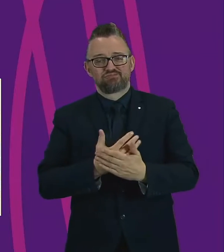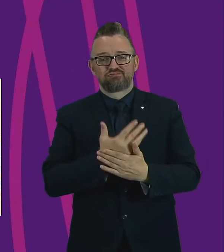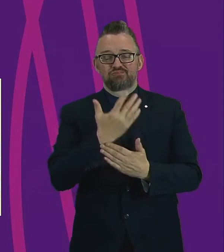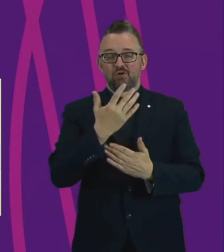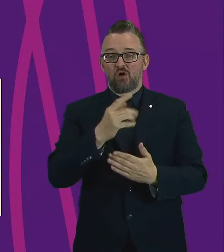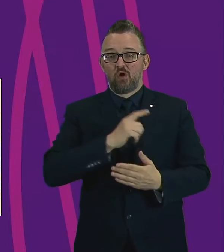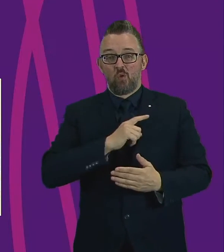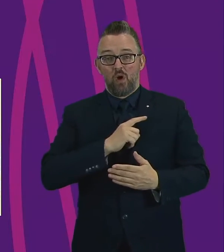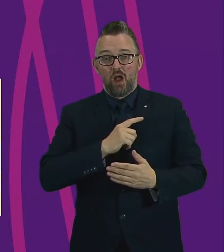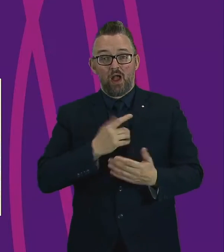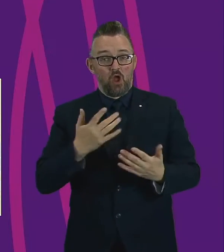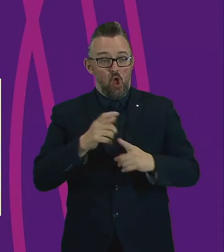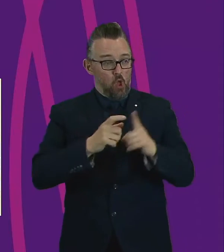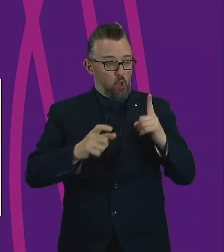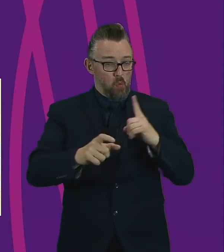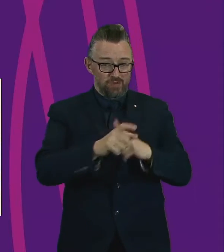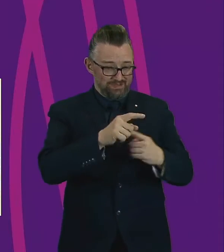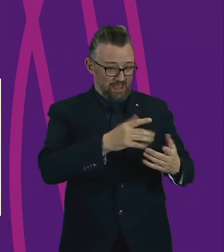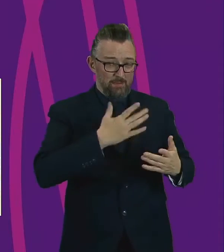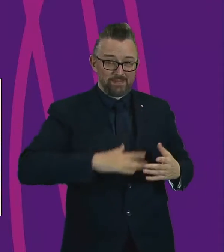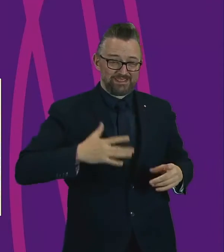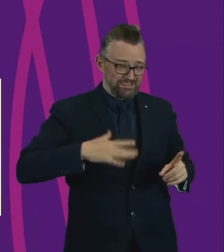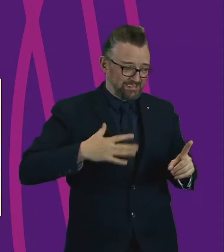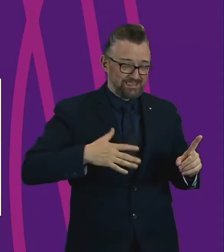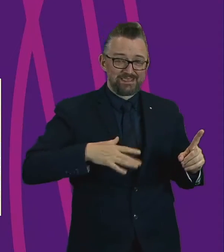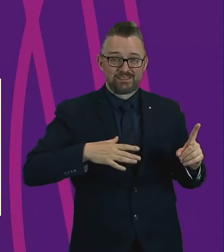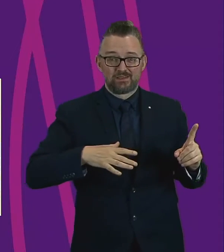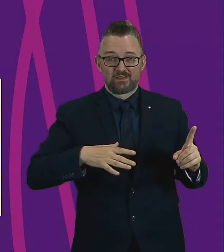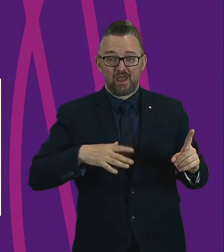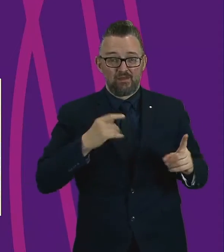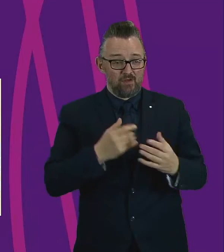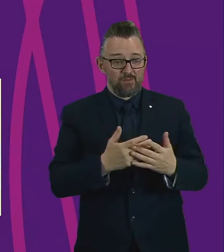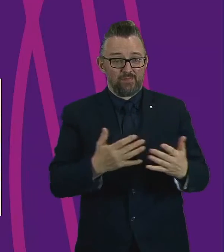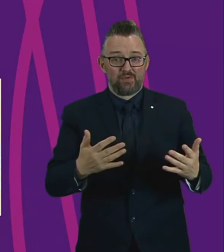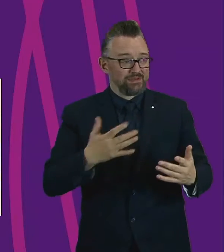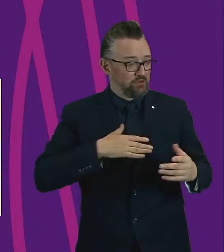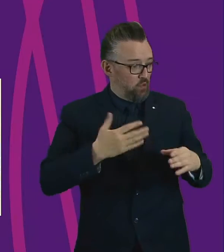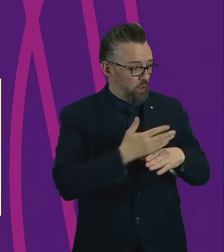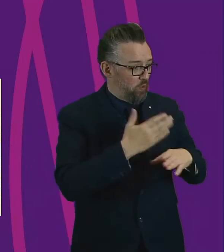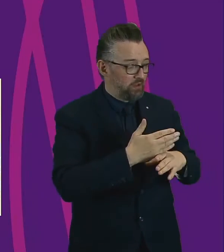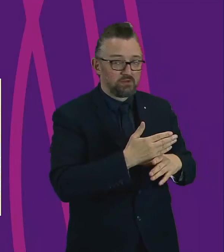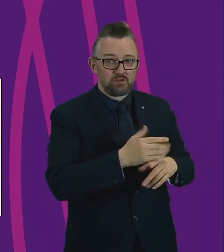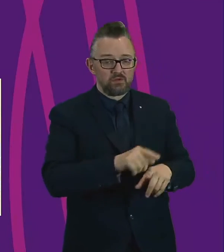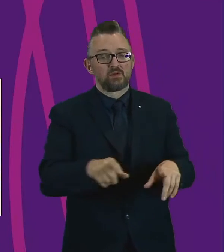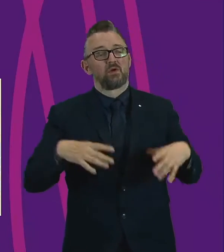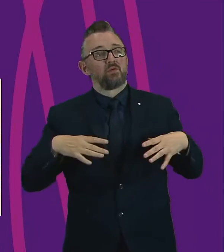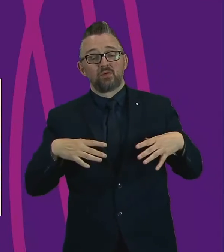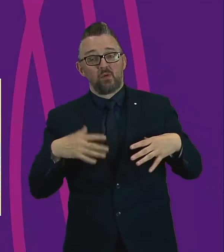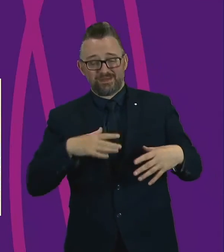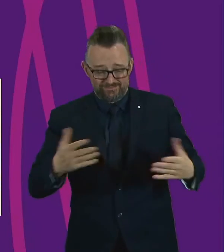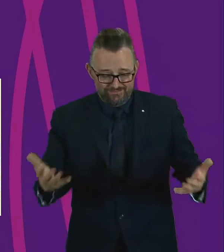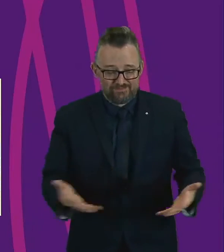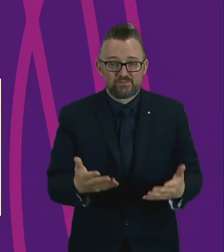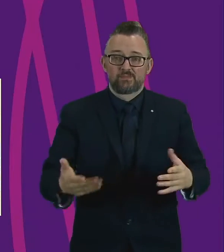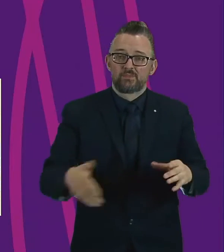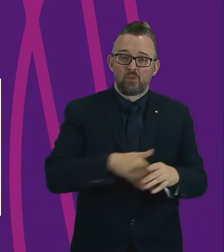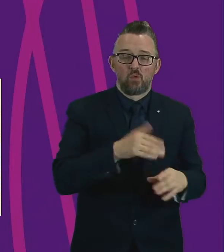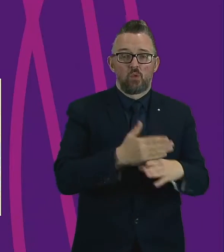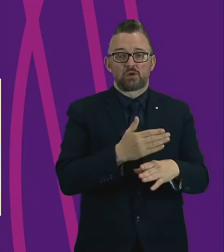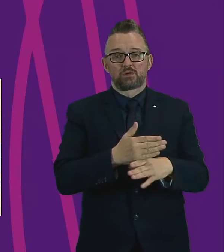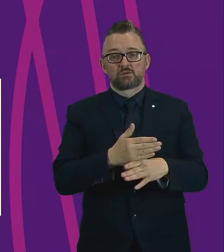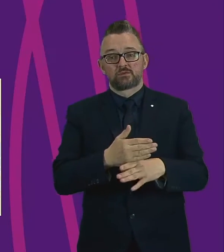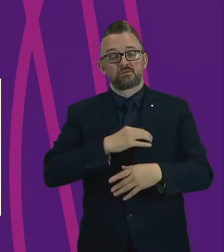unmet, urgent community need, when there is so much useful work to be done. We have called before, and I